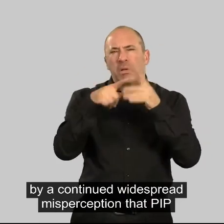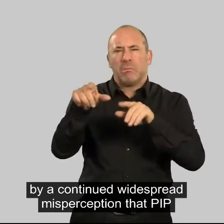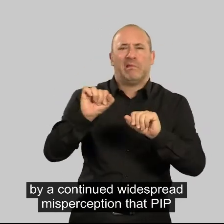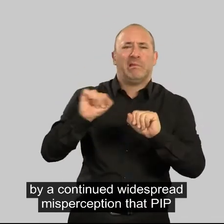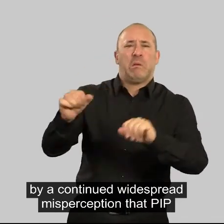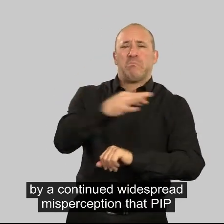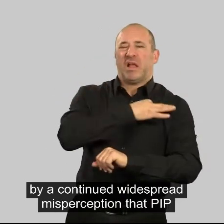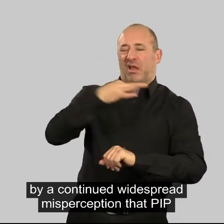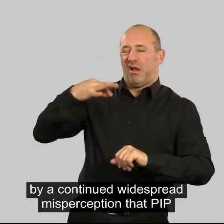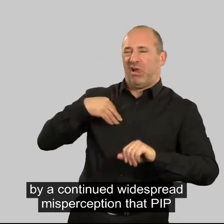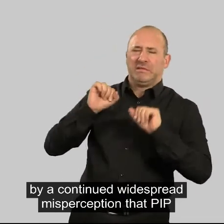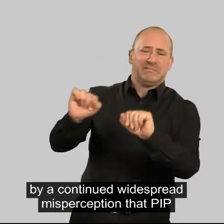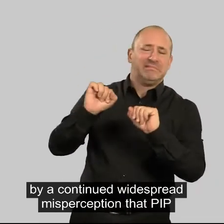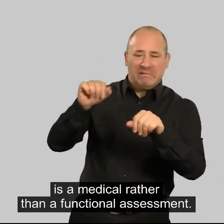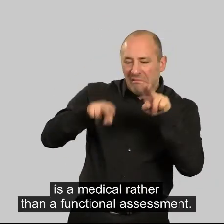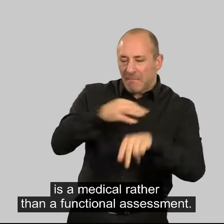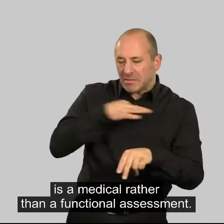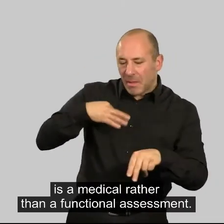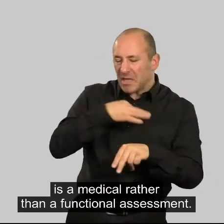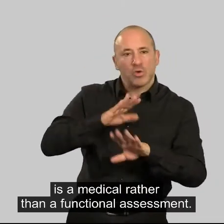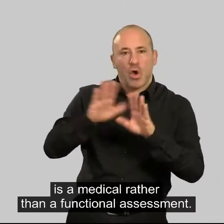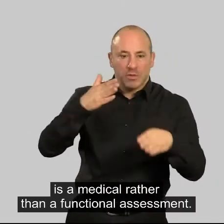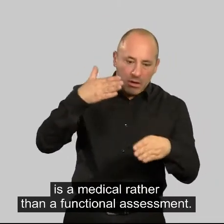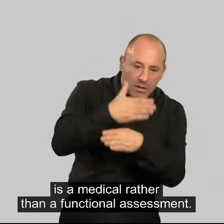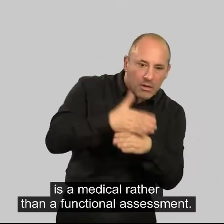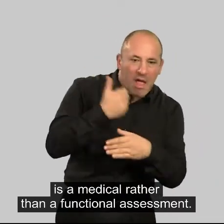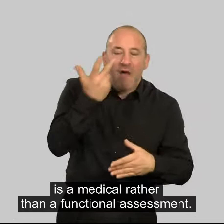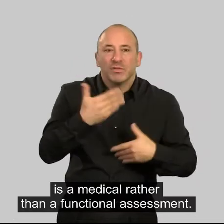a medical rather than a functional assessment.